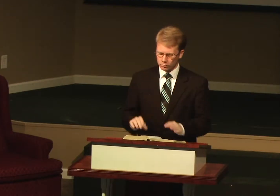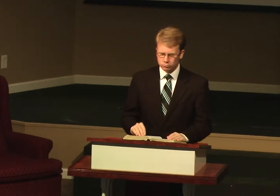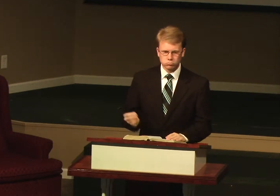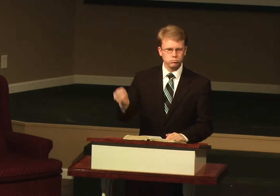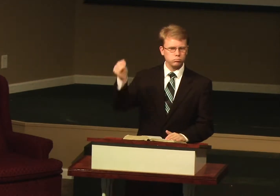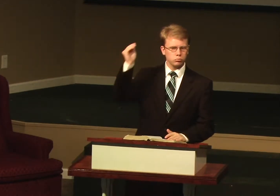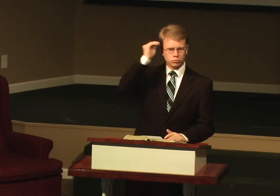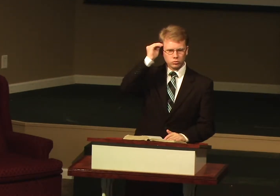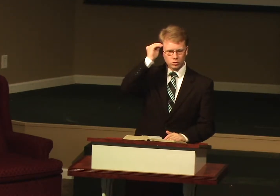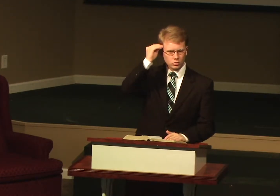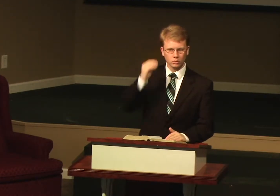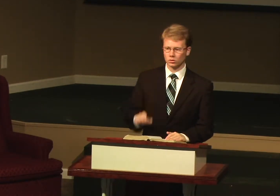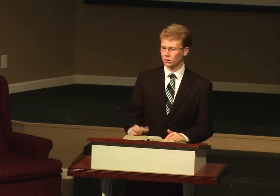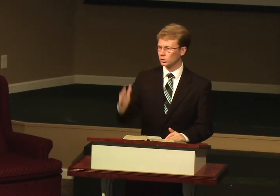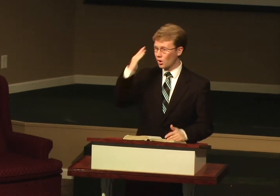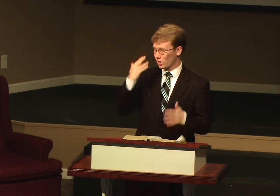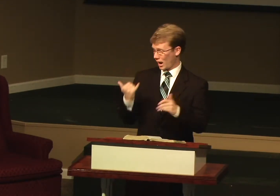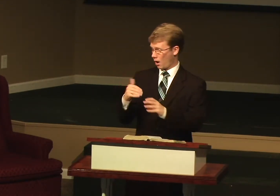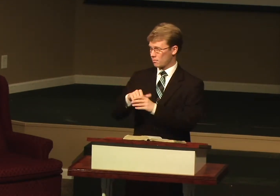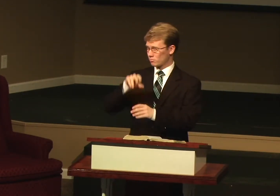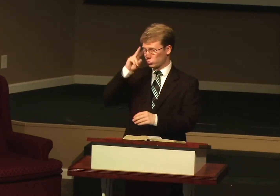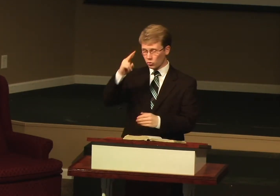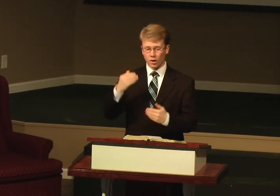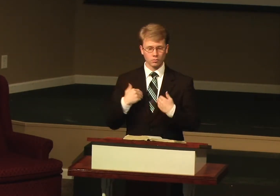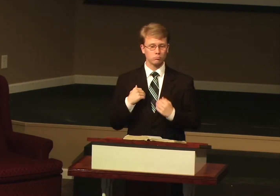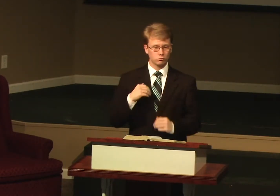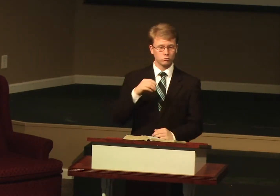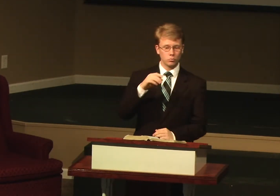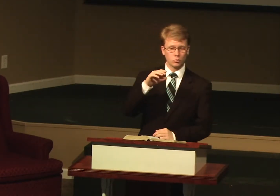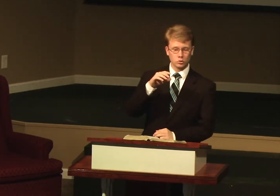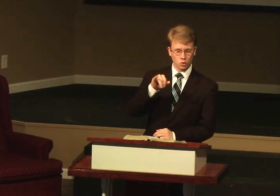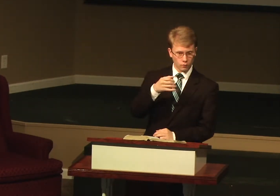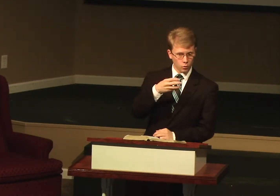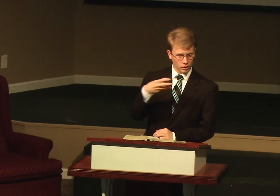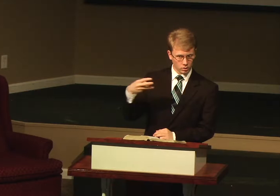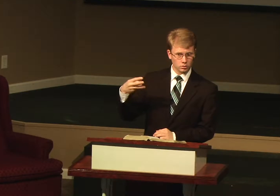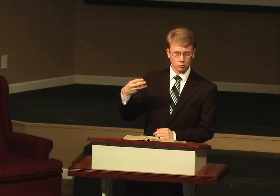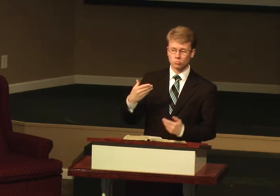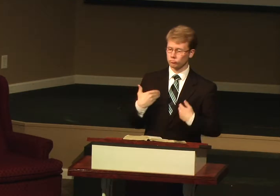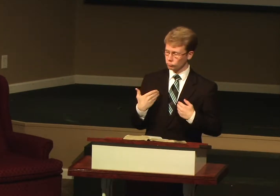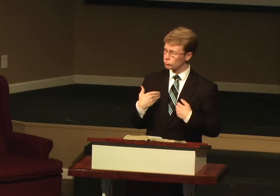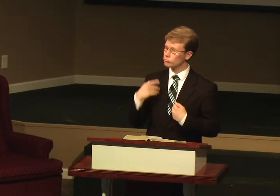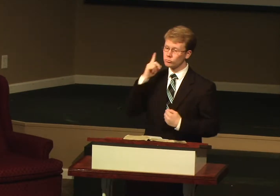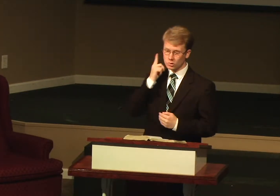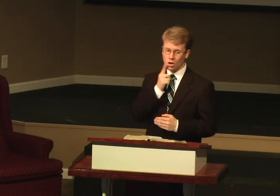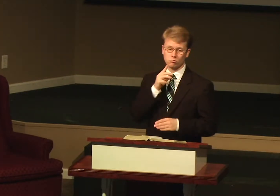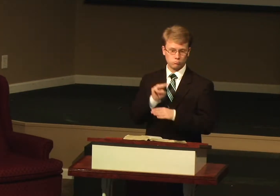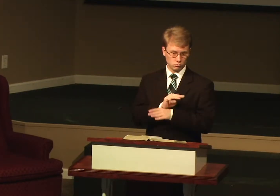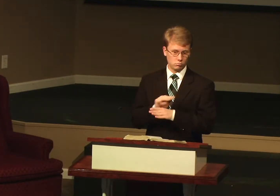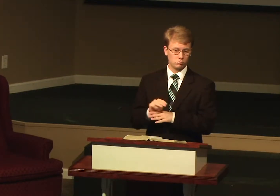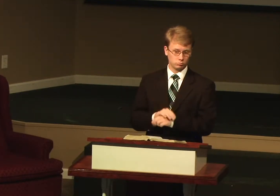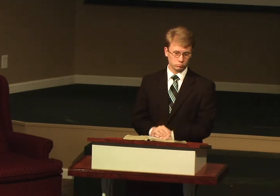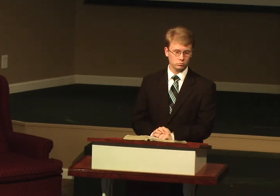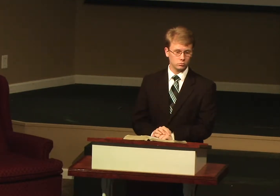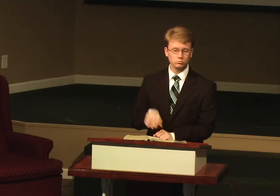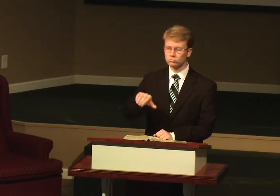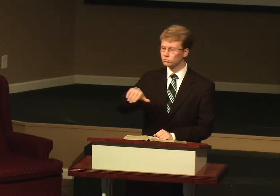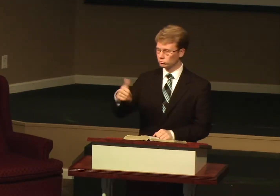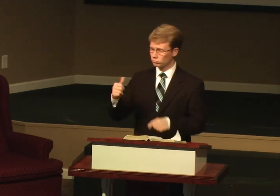If you're going to do that, you're going to have strong Bible knowledge. And there's a definition for